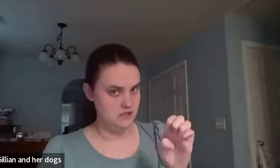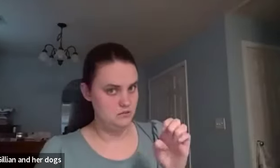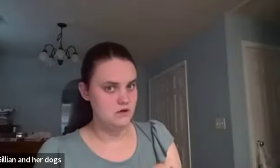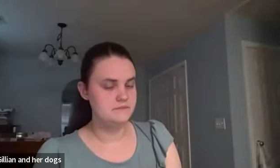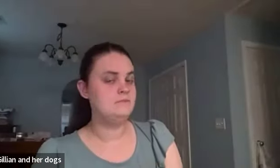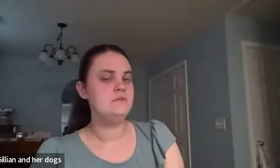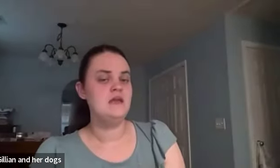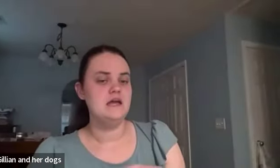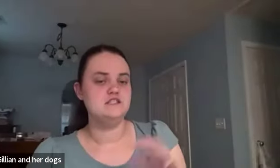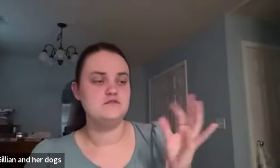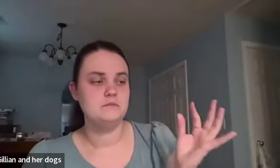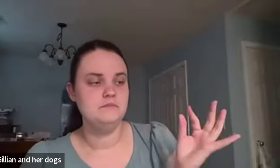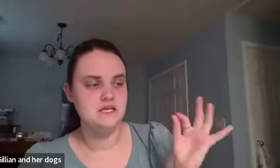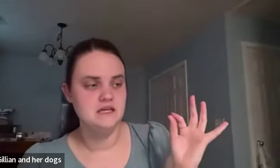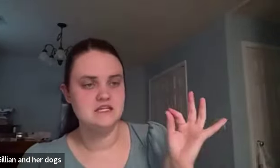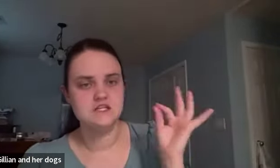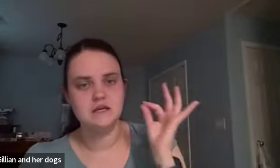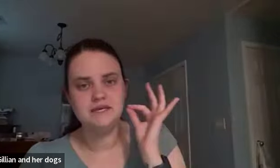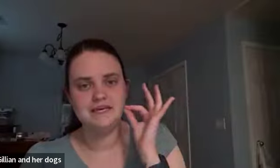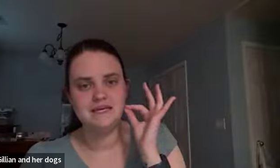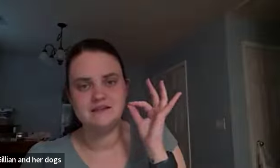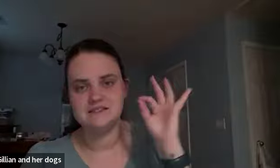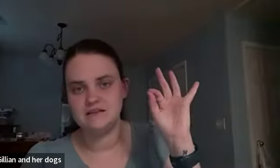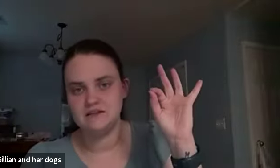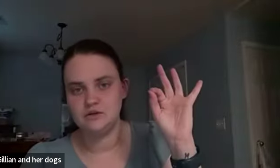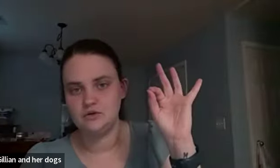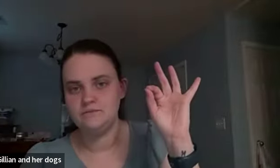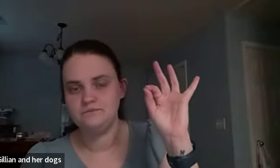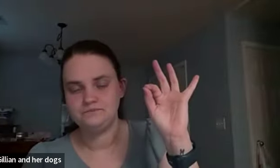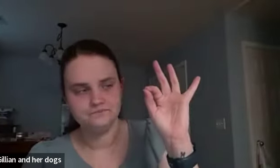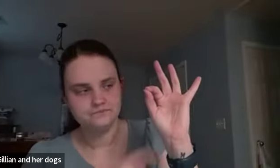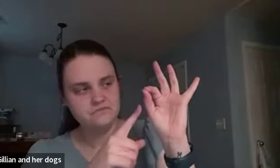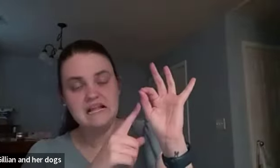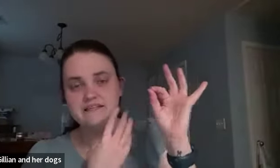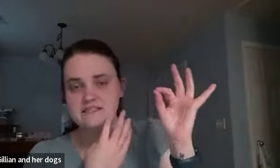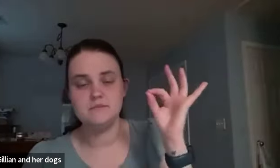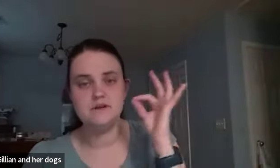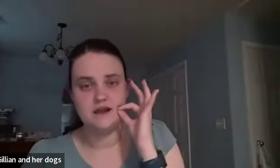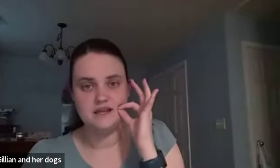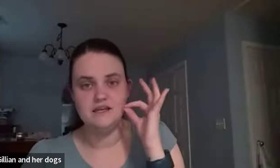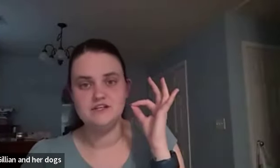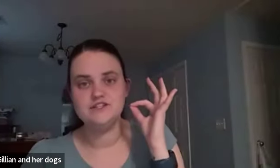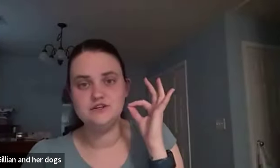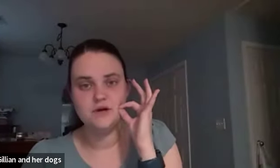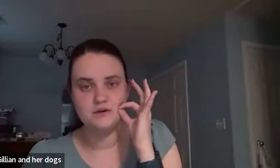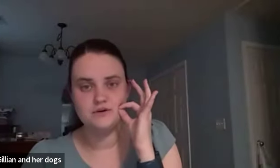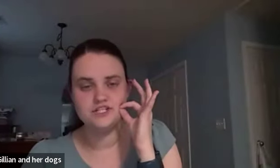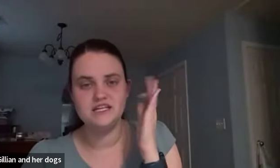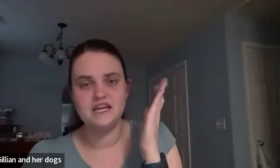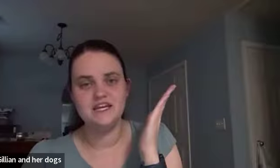bee one. And so for bee, it's like a little, it's the number 9. So you poke your cheek and